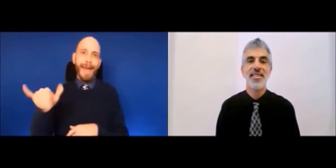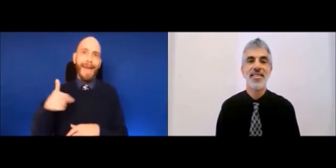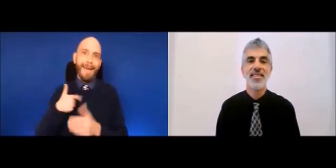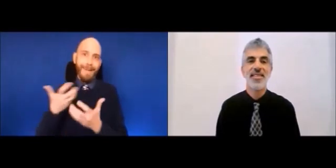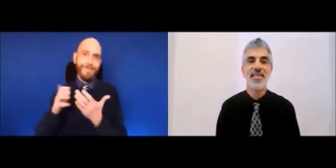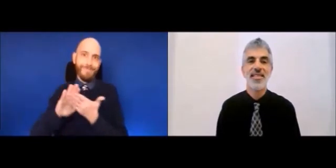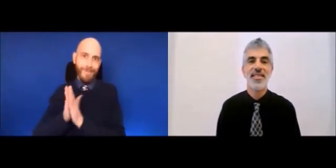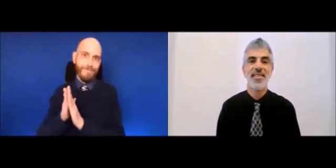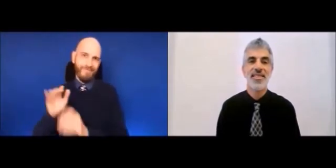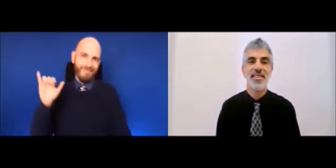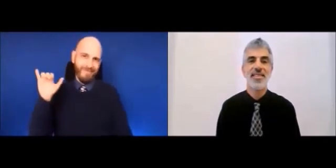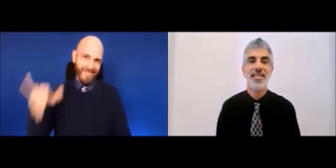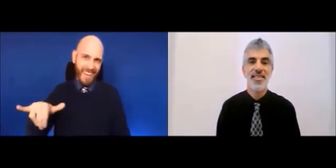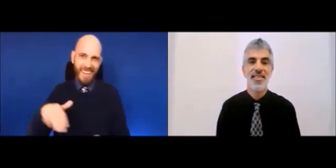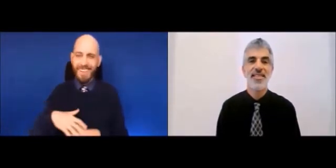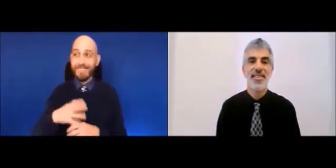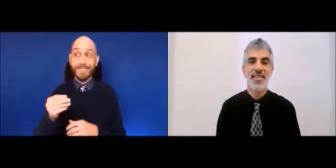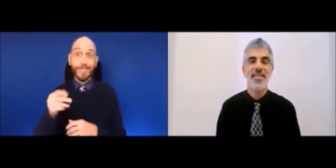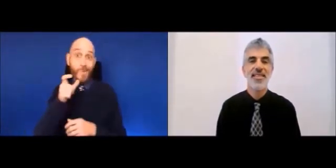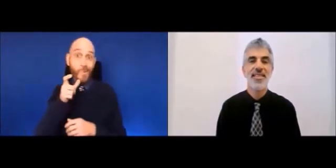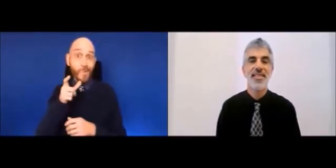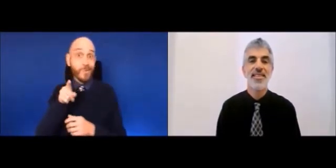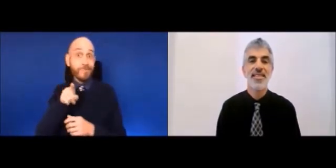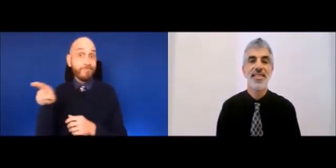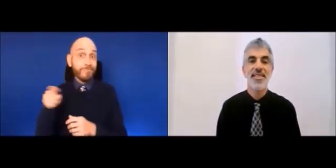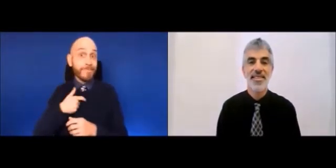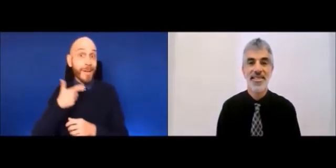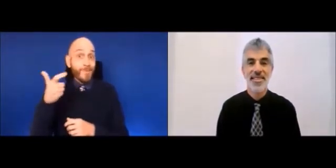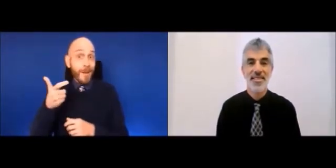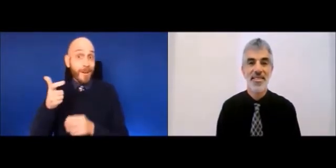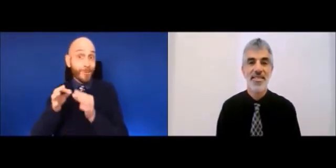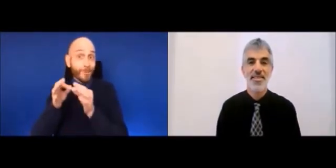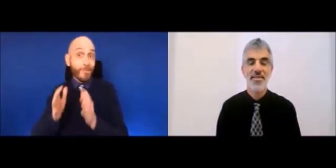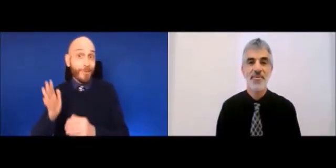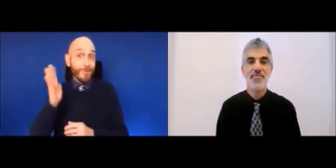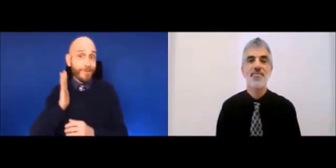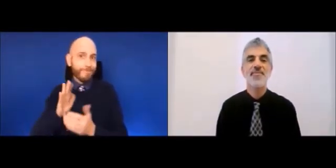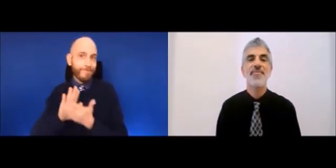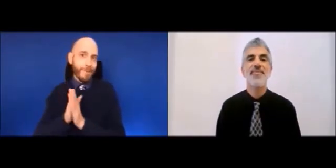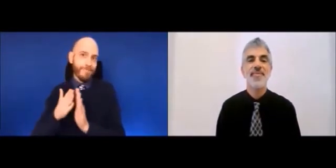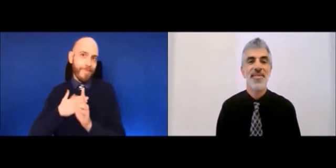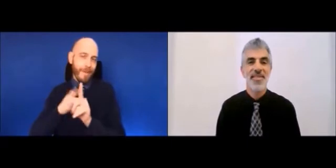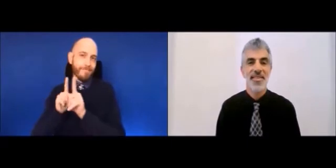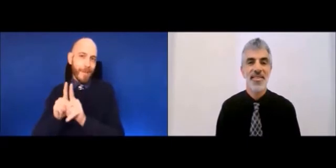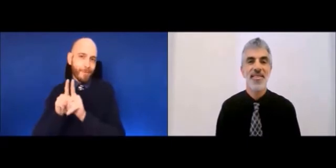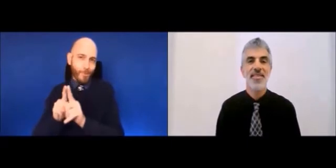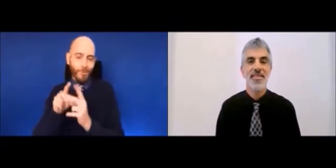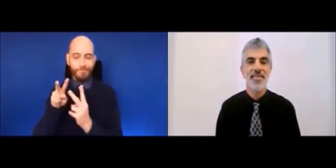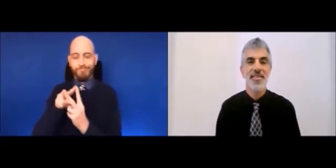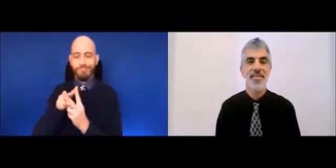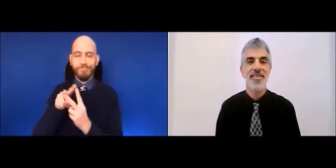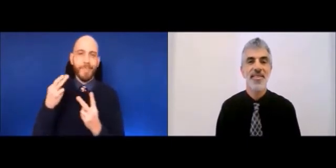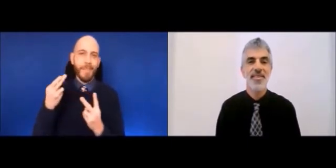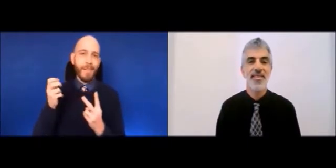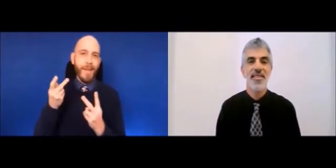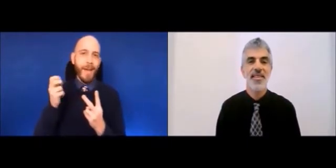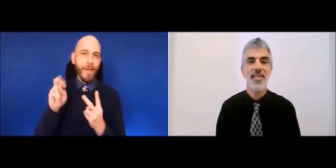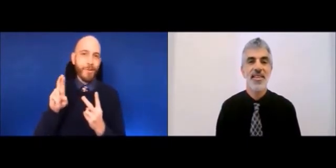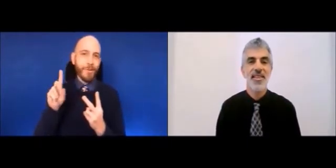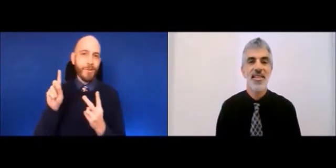in my classroom. And that solidified for me that I really wanted to be an interpreter. Those interpreters who I saw in the classroom eventually became